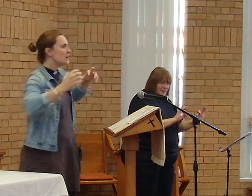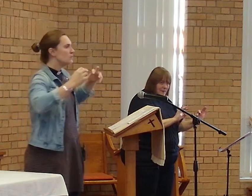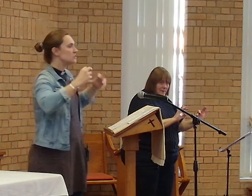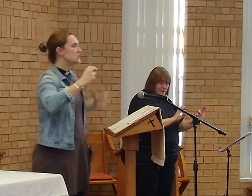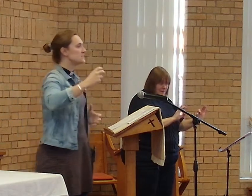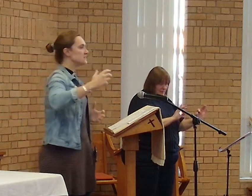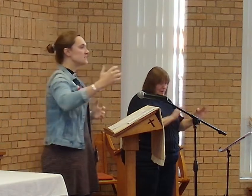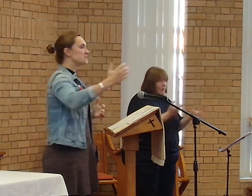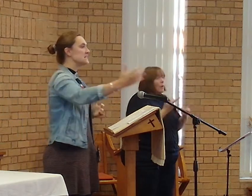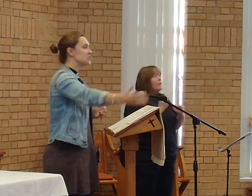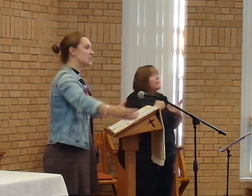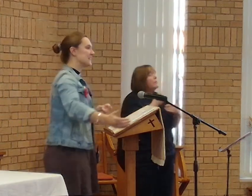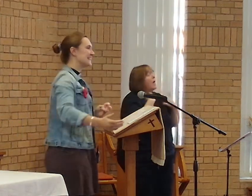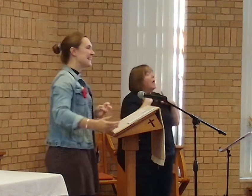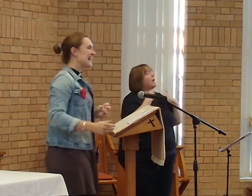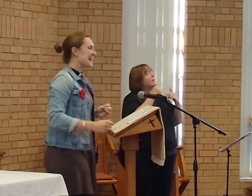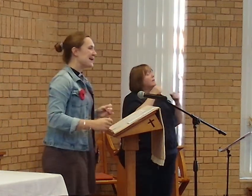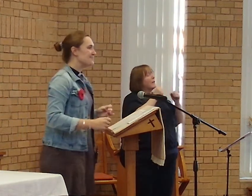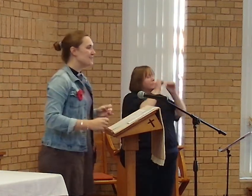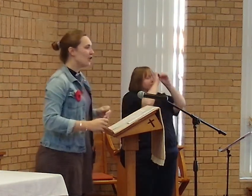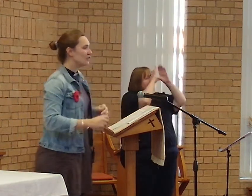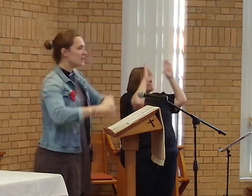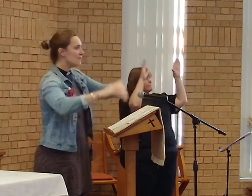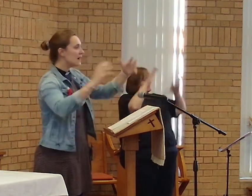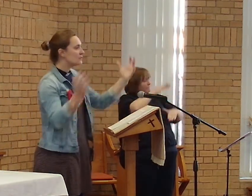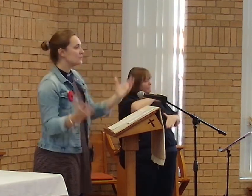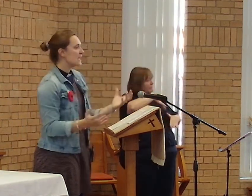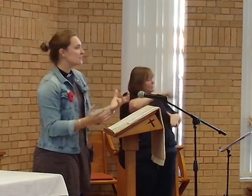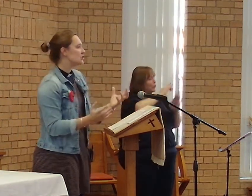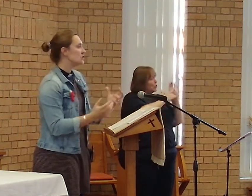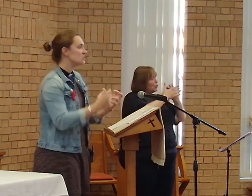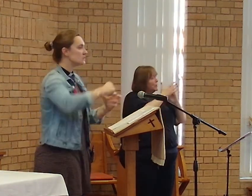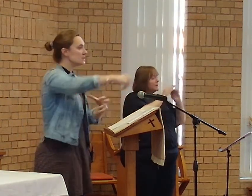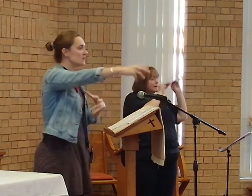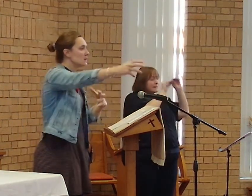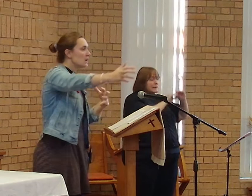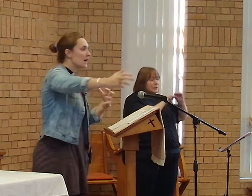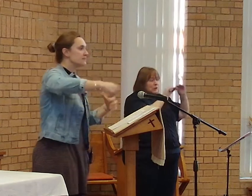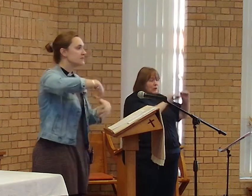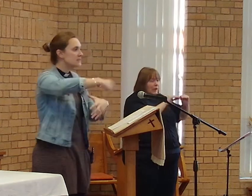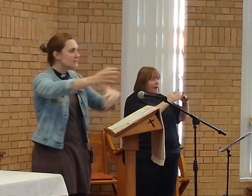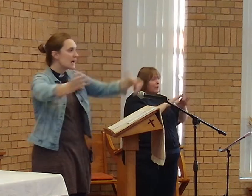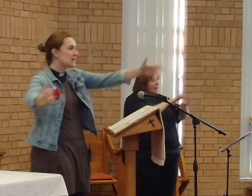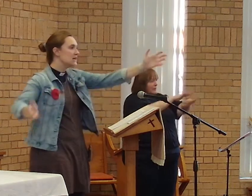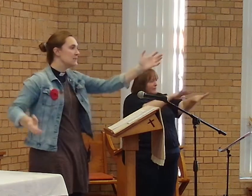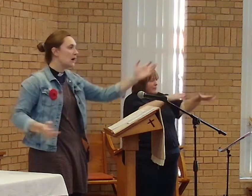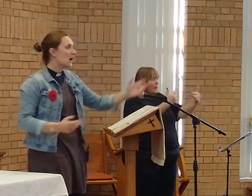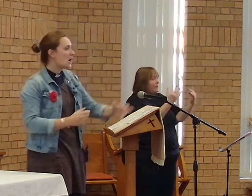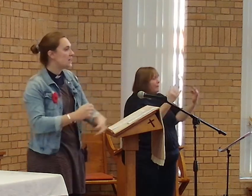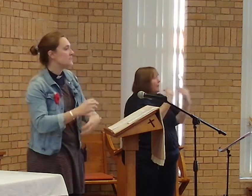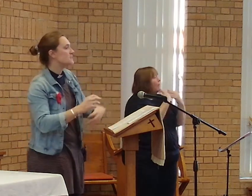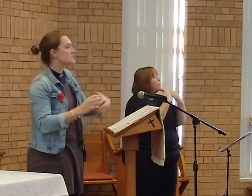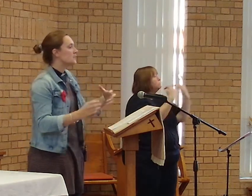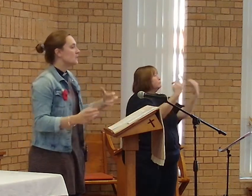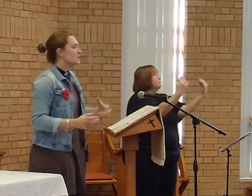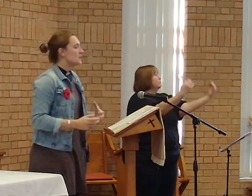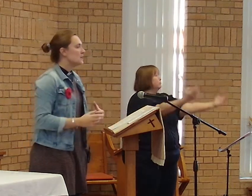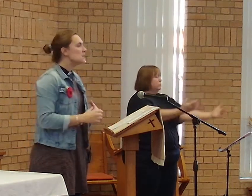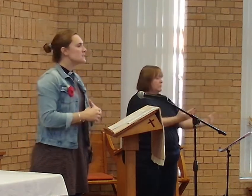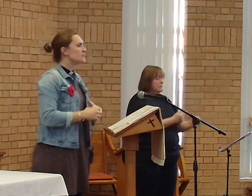scene with Jesus teaching on the Mount of Beatitudes with the Sea of Galilee